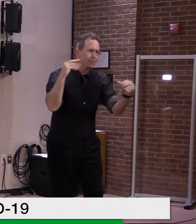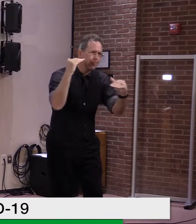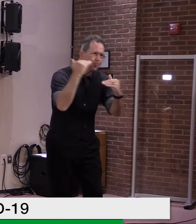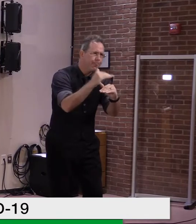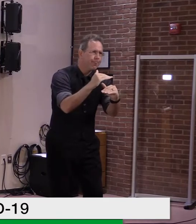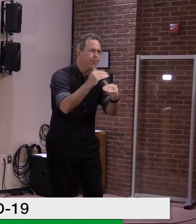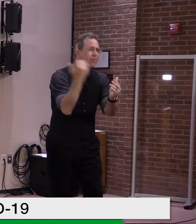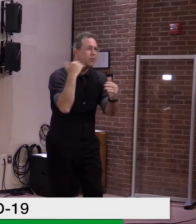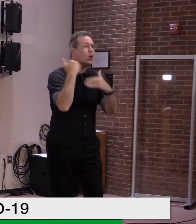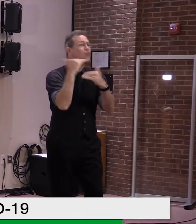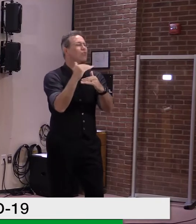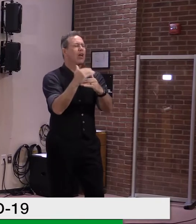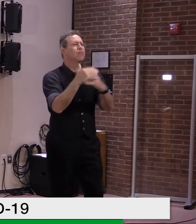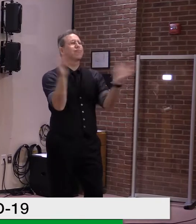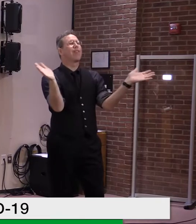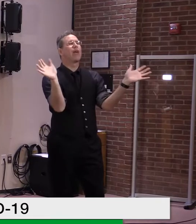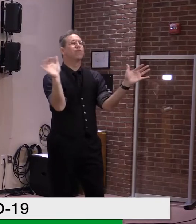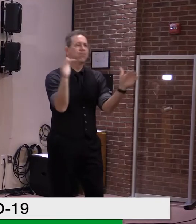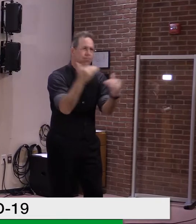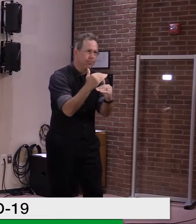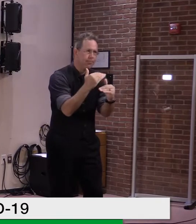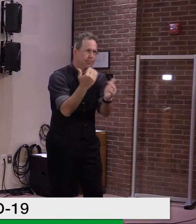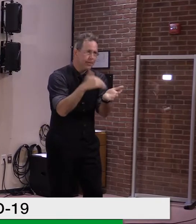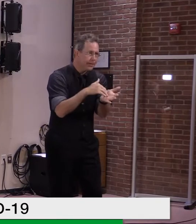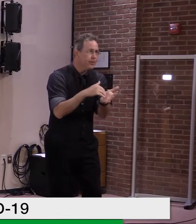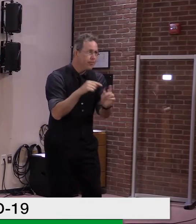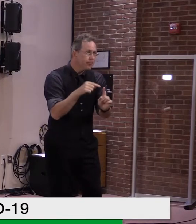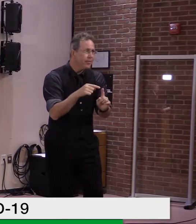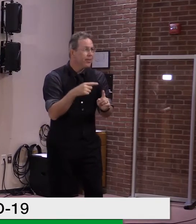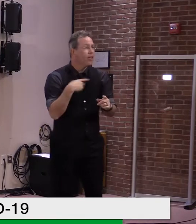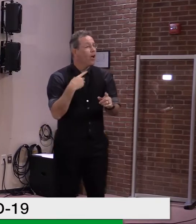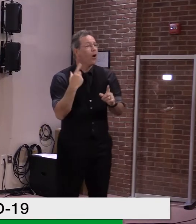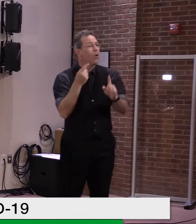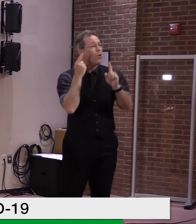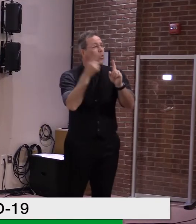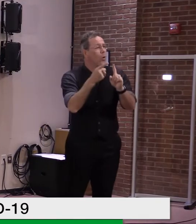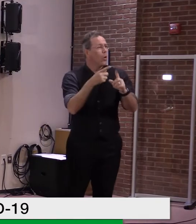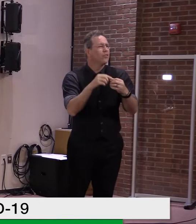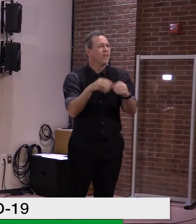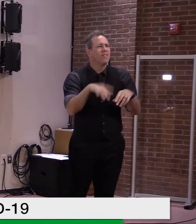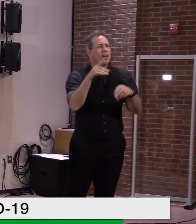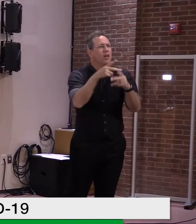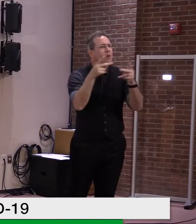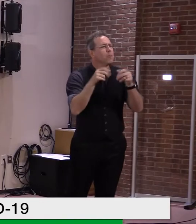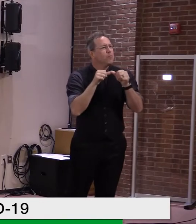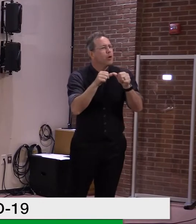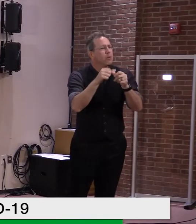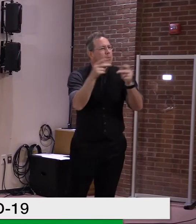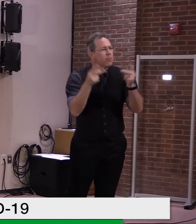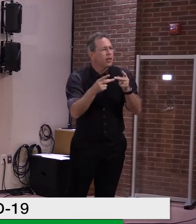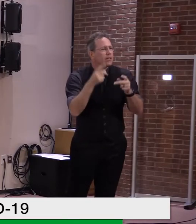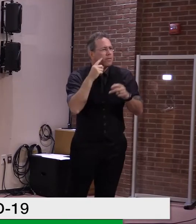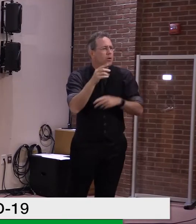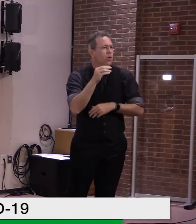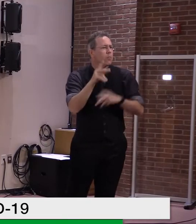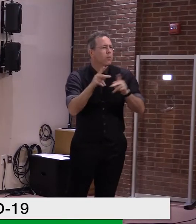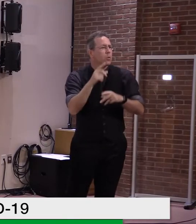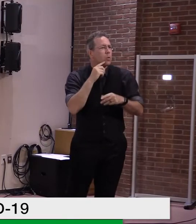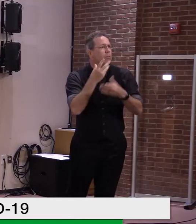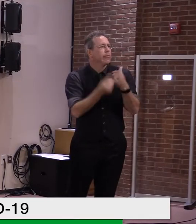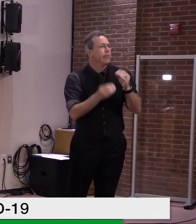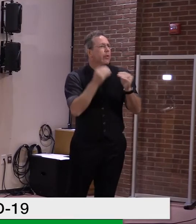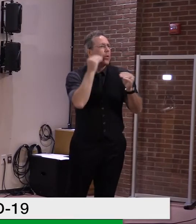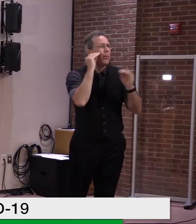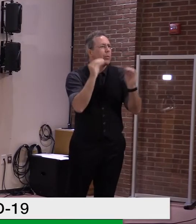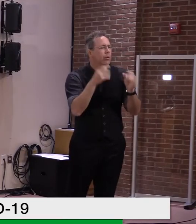the solution would be permanent housing. As you know, the governor put forth a permanent housing solution, and we